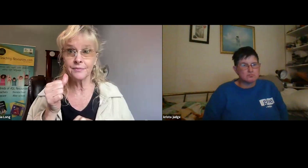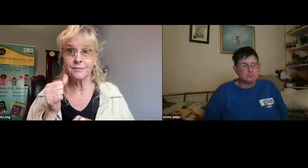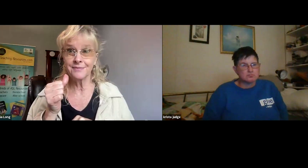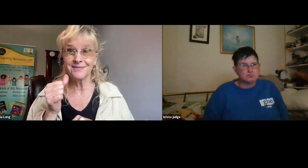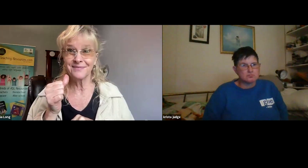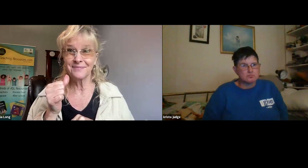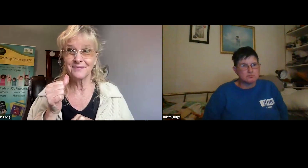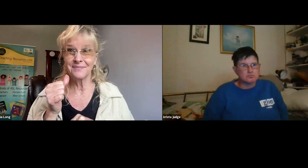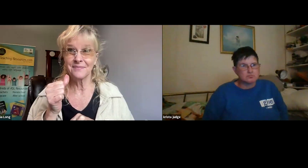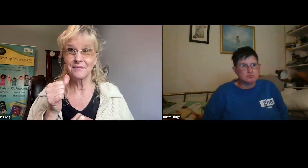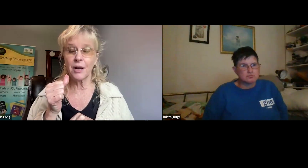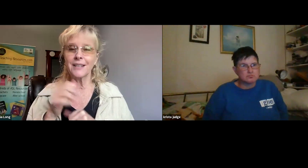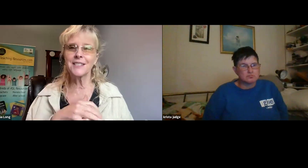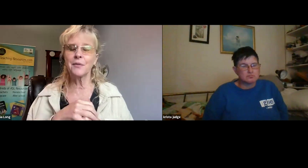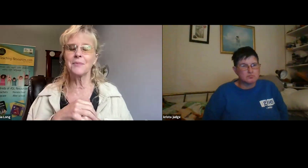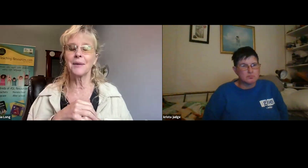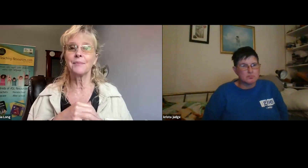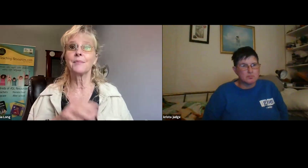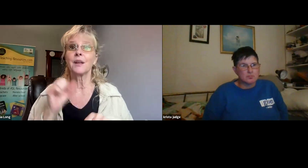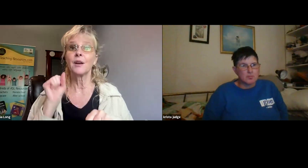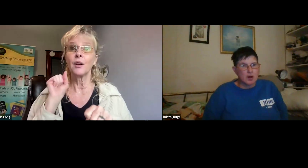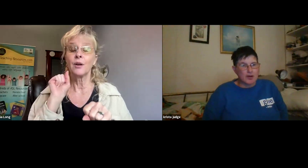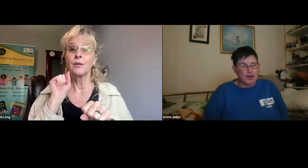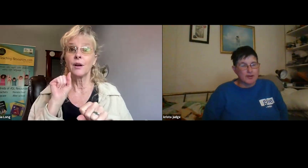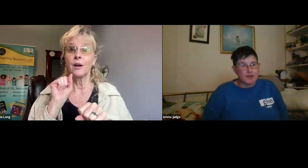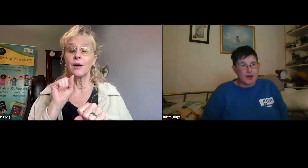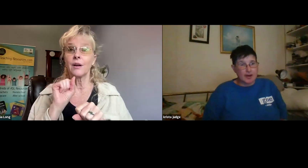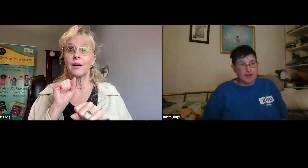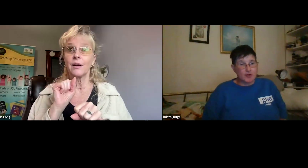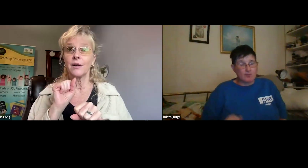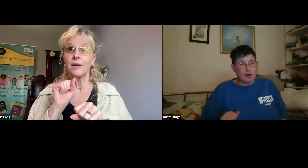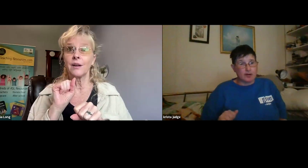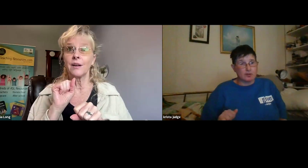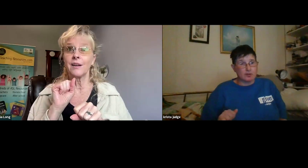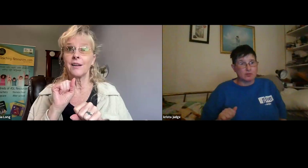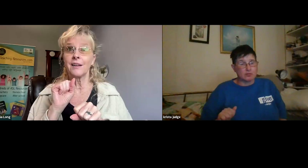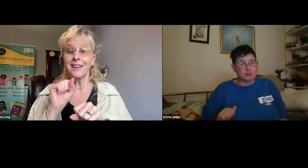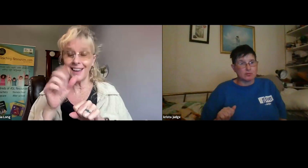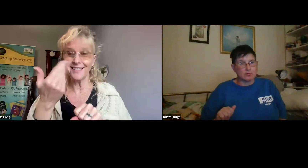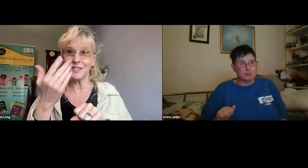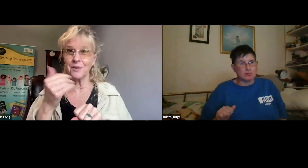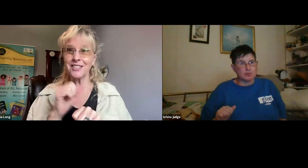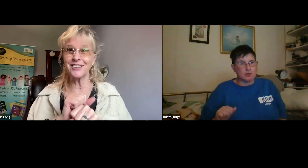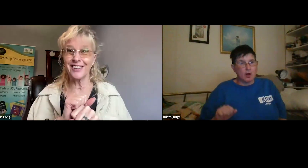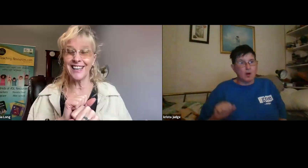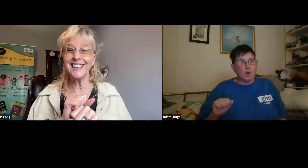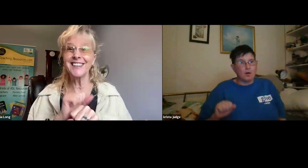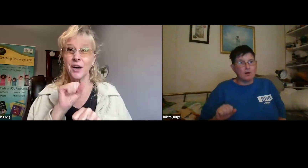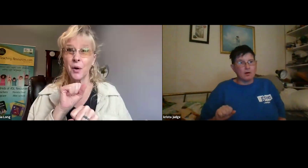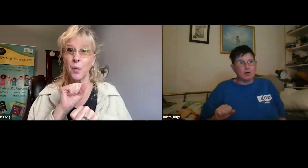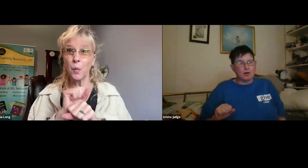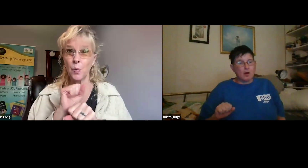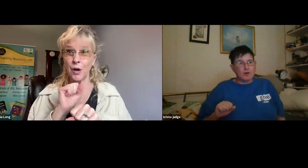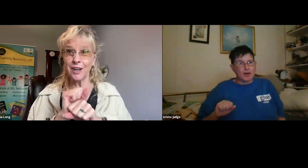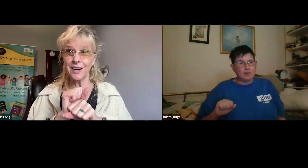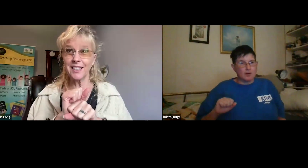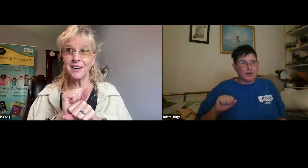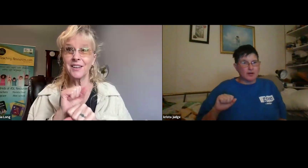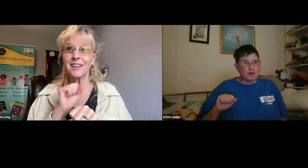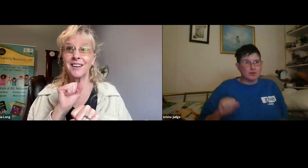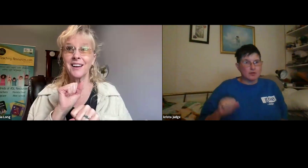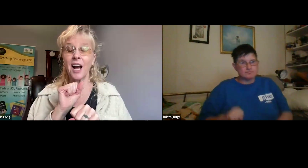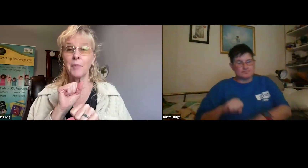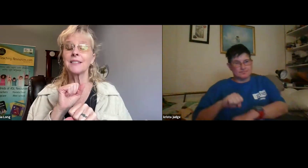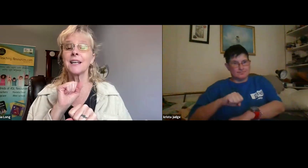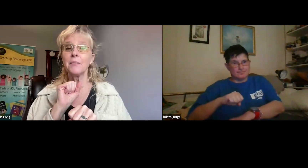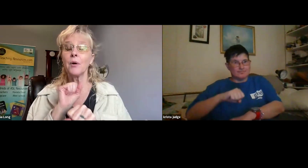tomorrow? Practice that with me. Okay. Did I do that right? Yeah, let's watch you. Ready? Oh, okay. Okay,